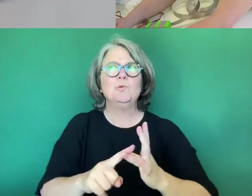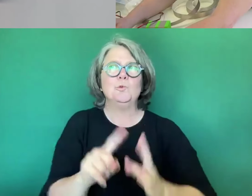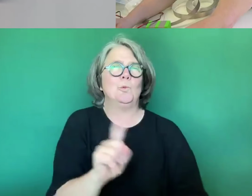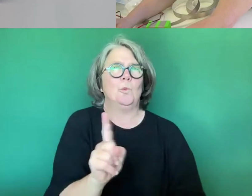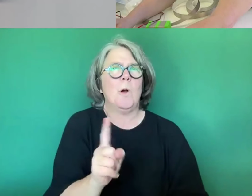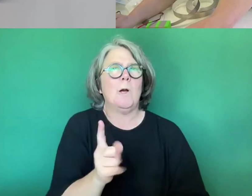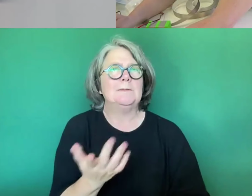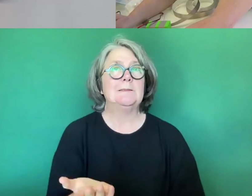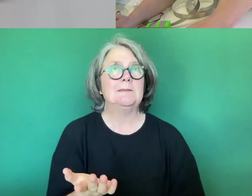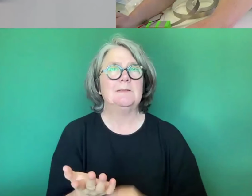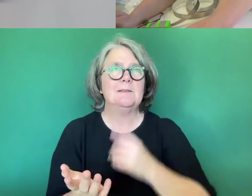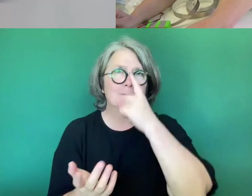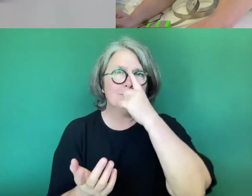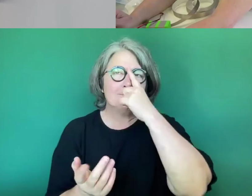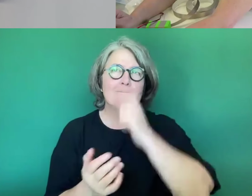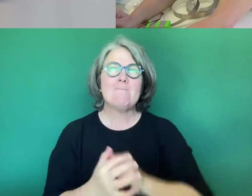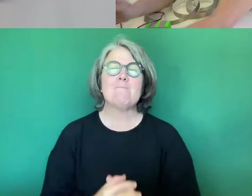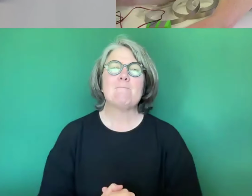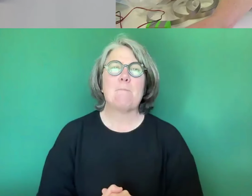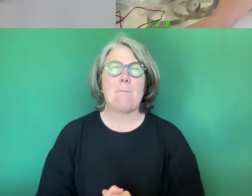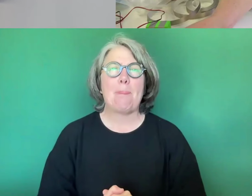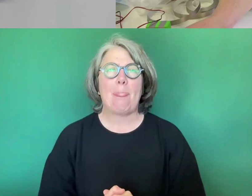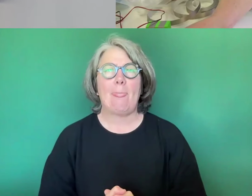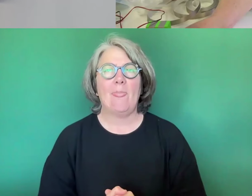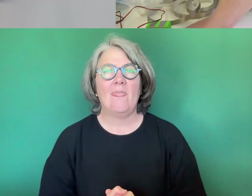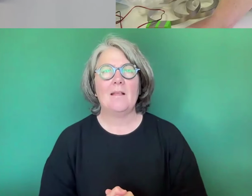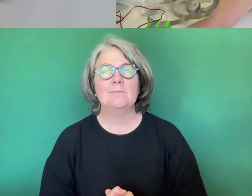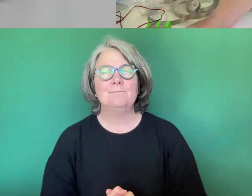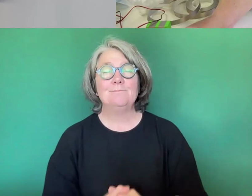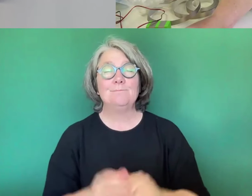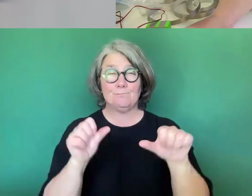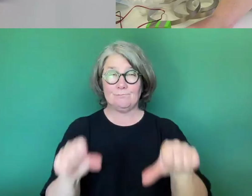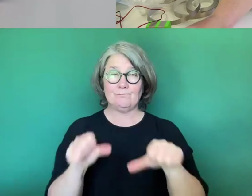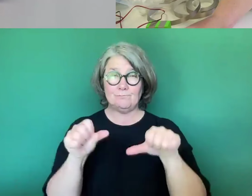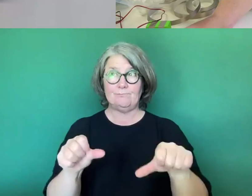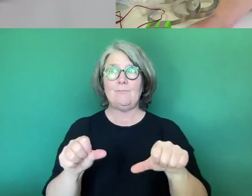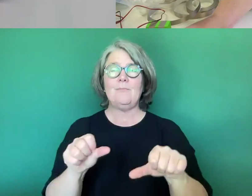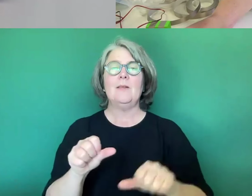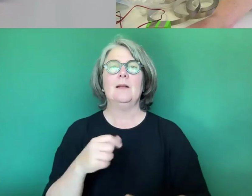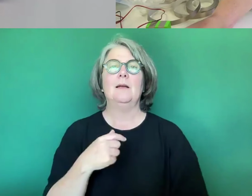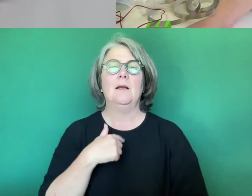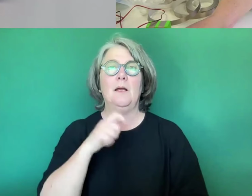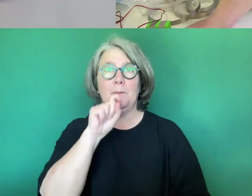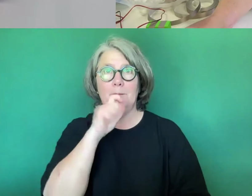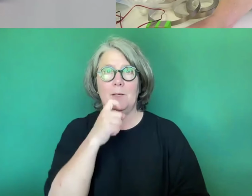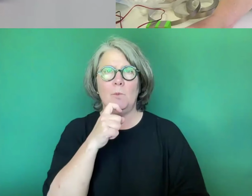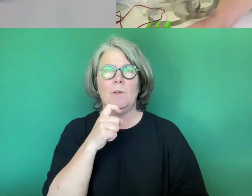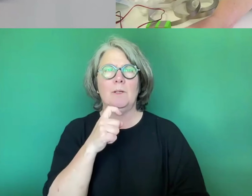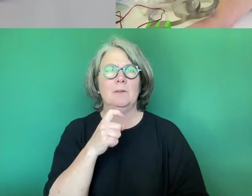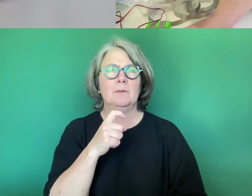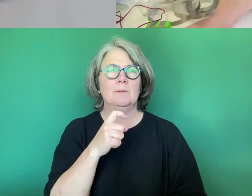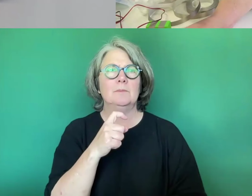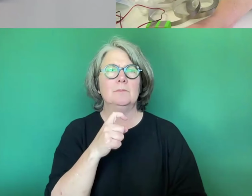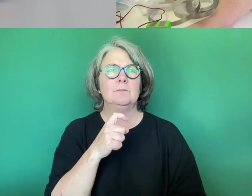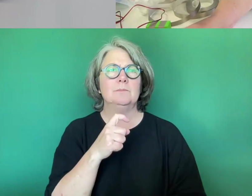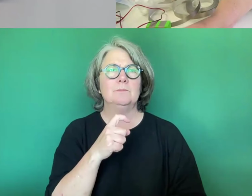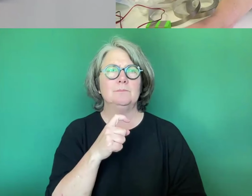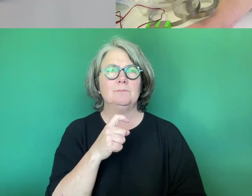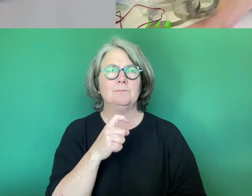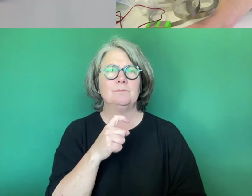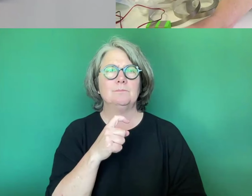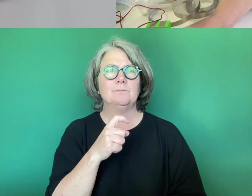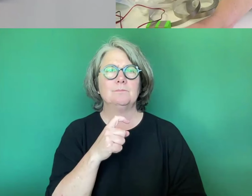I'm going to actually shut down the, can I shut down the two